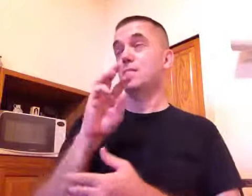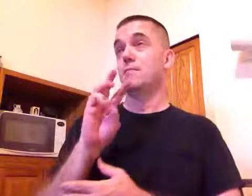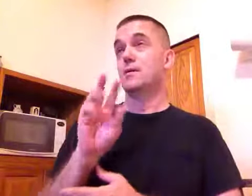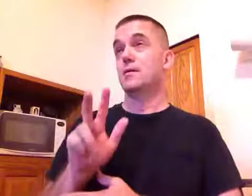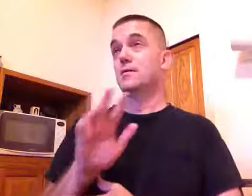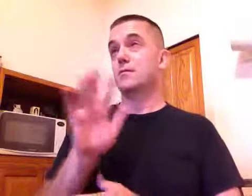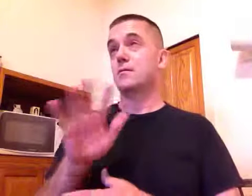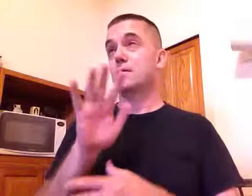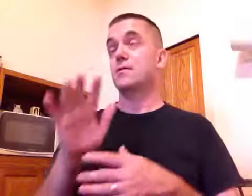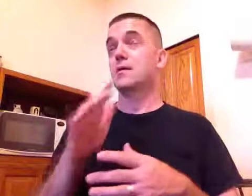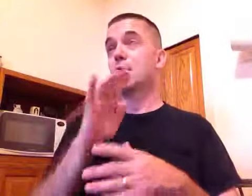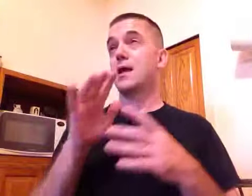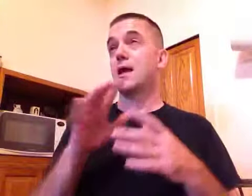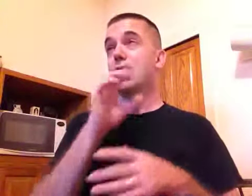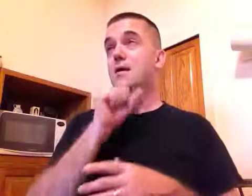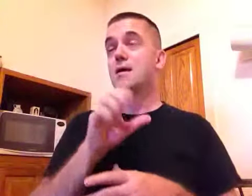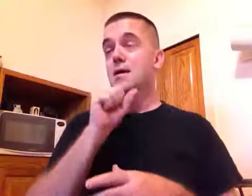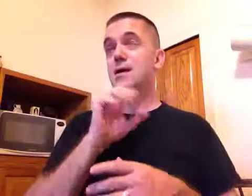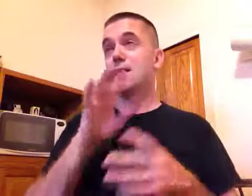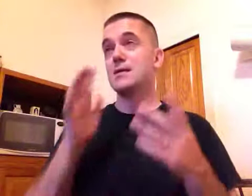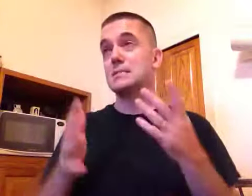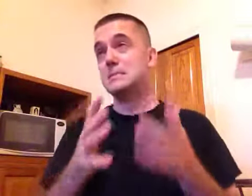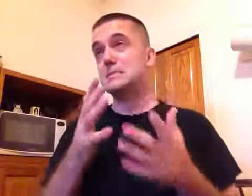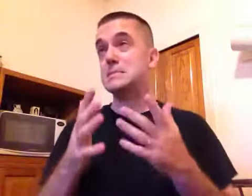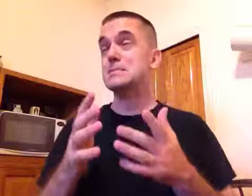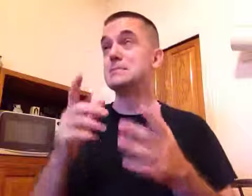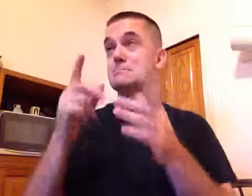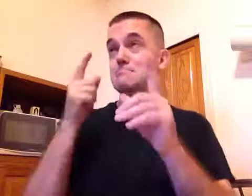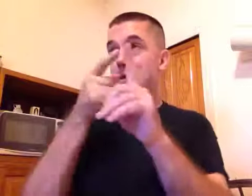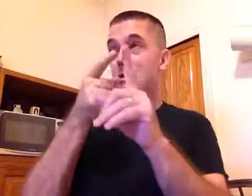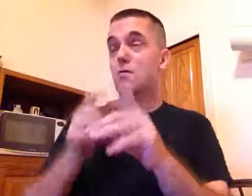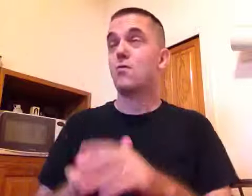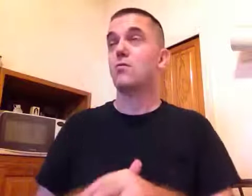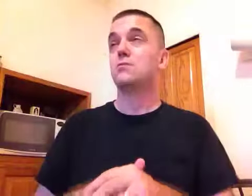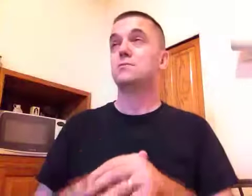time period. That's the goal anyway. So at least to find something to,